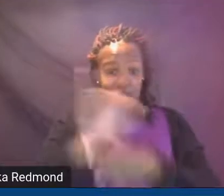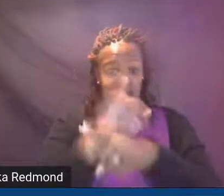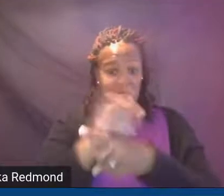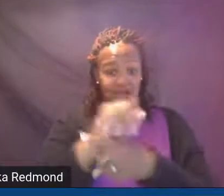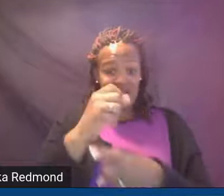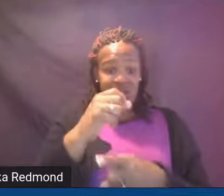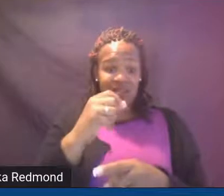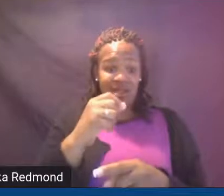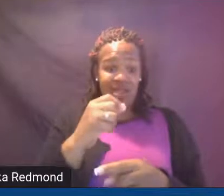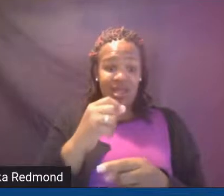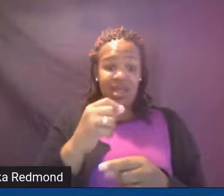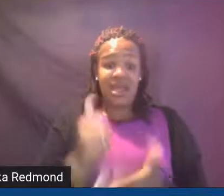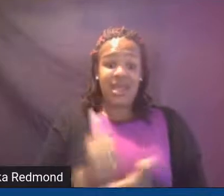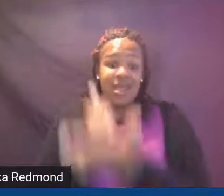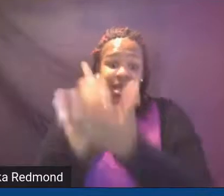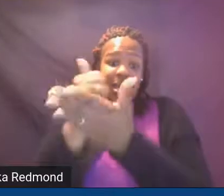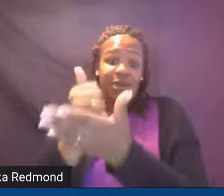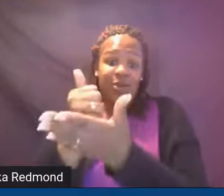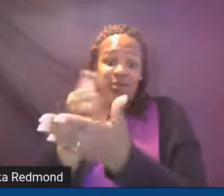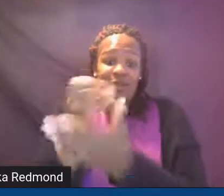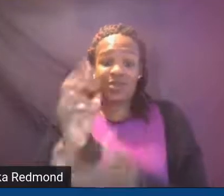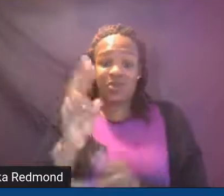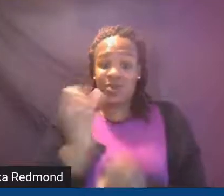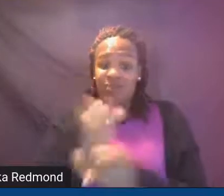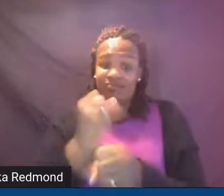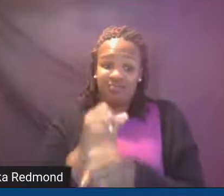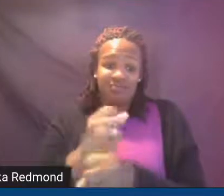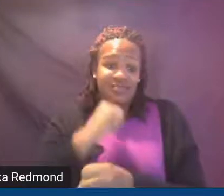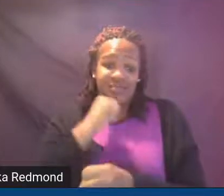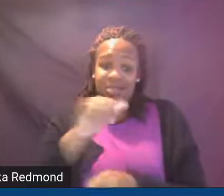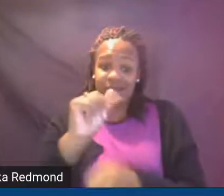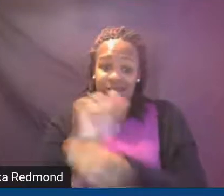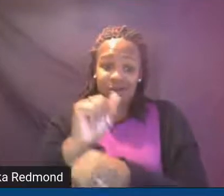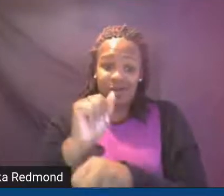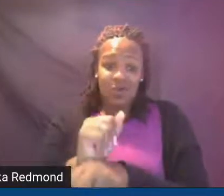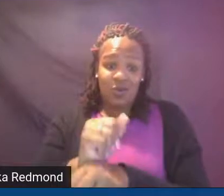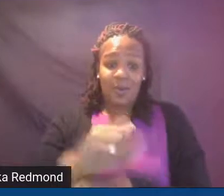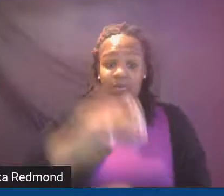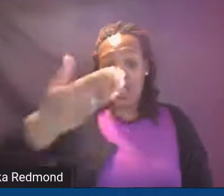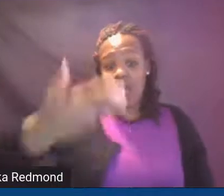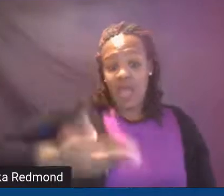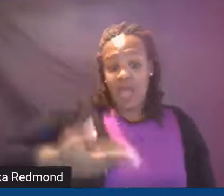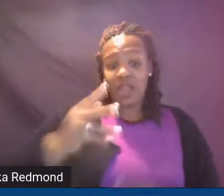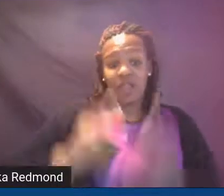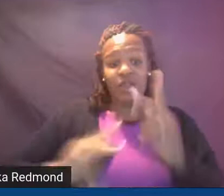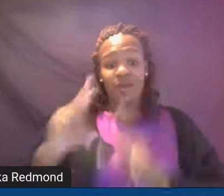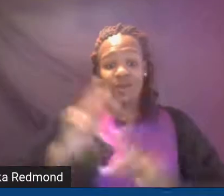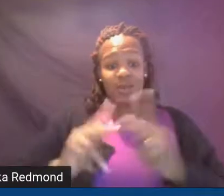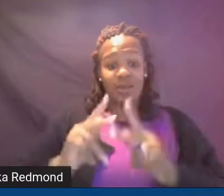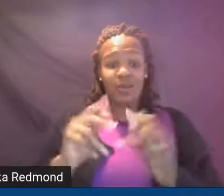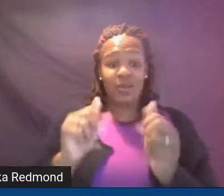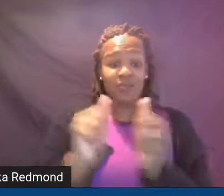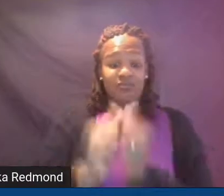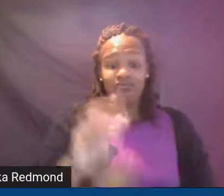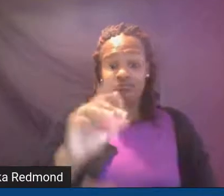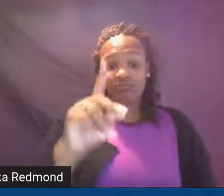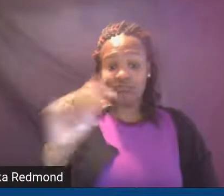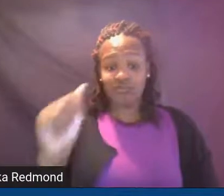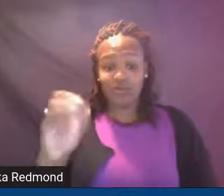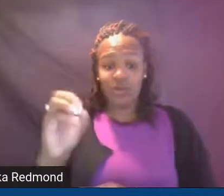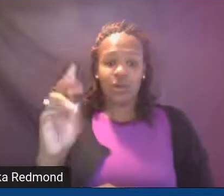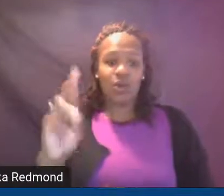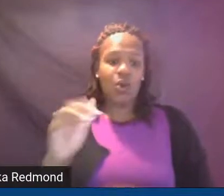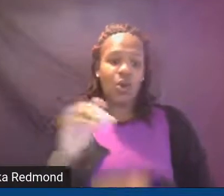we take that stand and say hiring people with disability or people with on the spectrum is going to